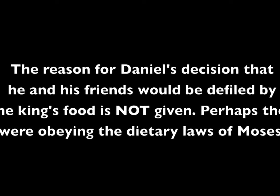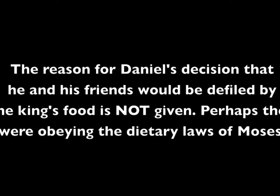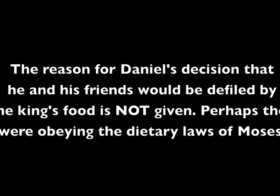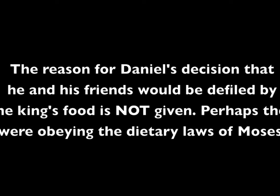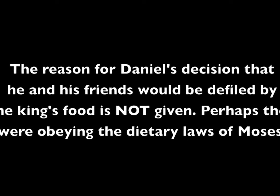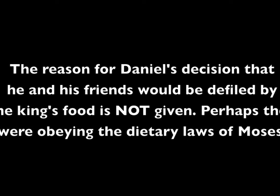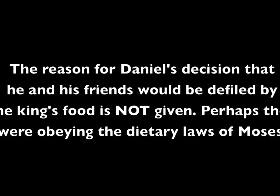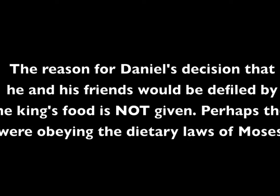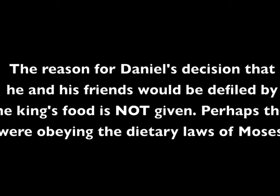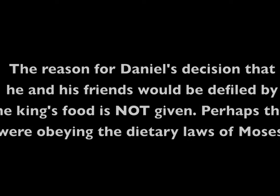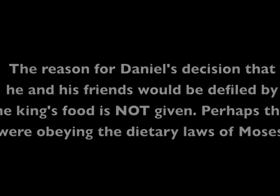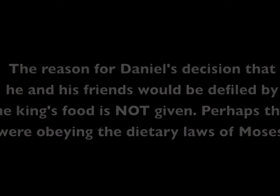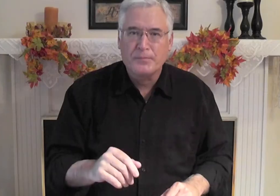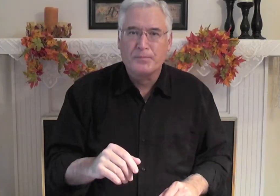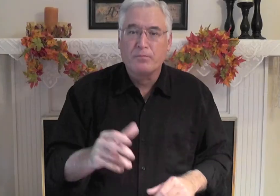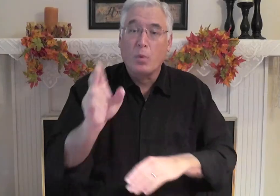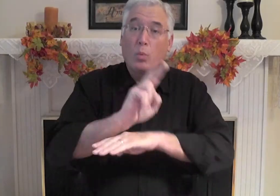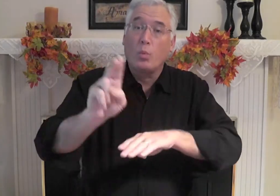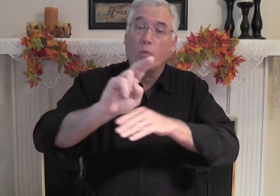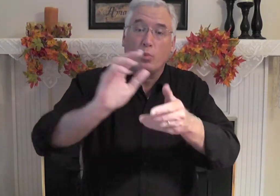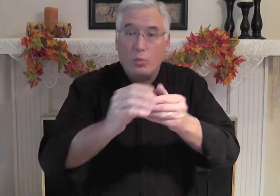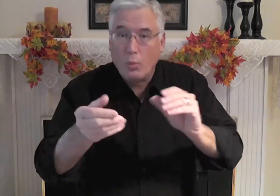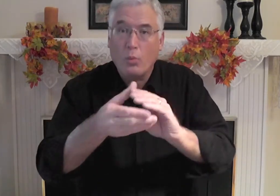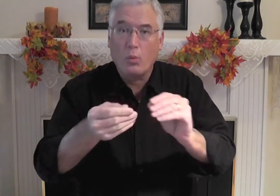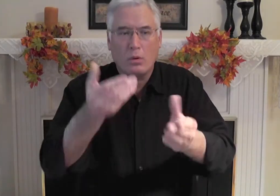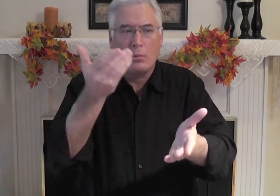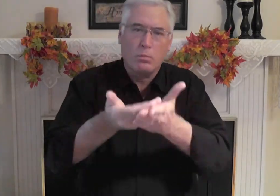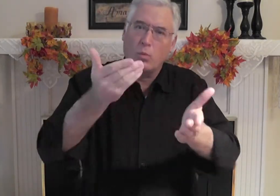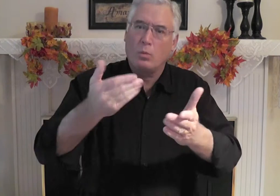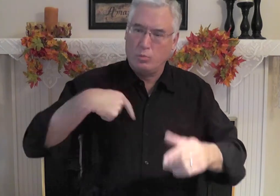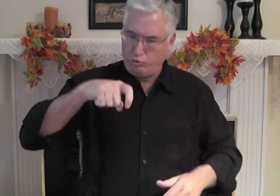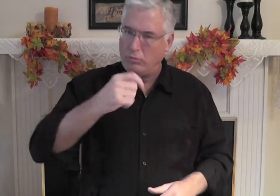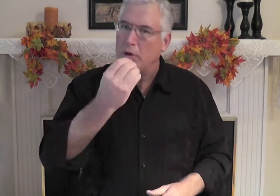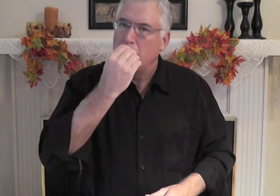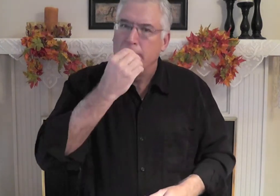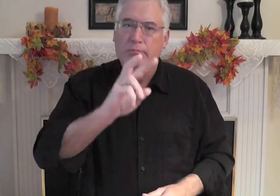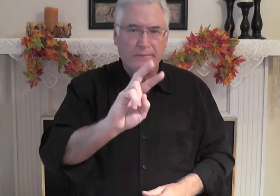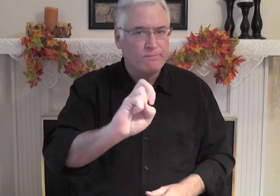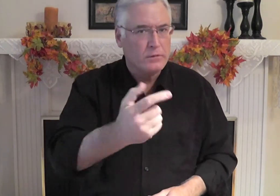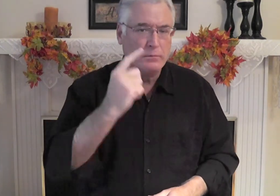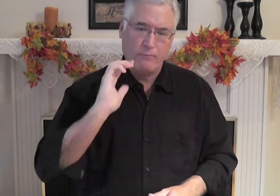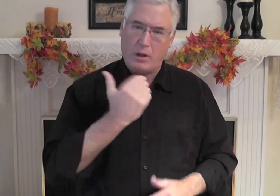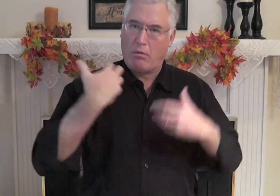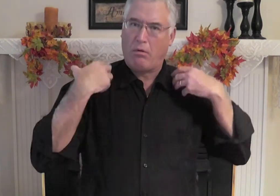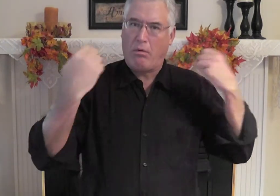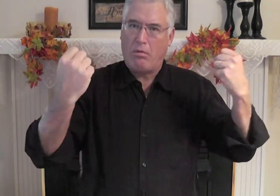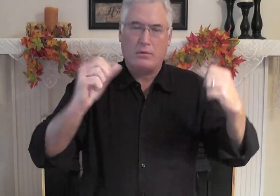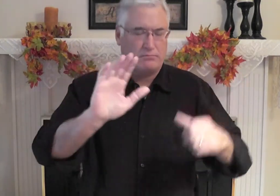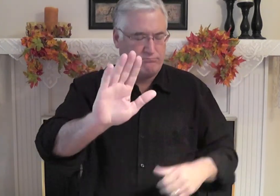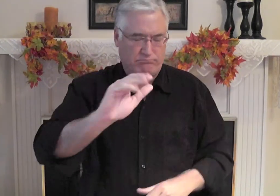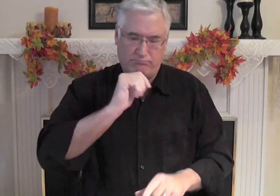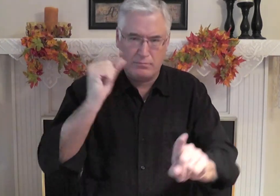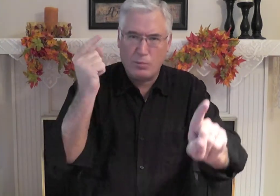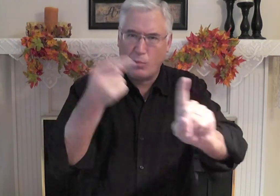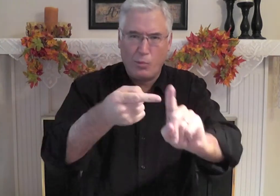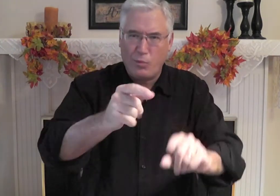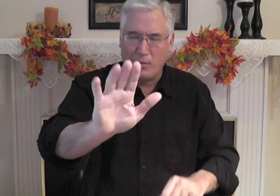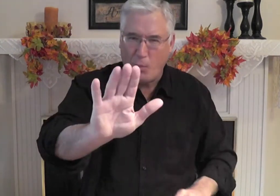the dietary laws of Moses. It is using this story to prove that we should eat vegetables for our health. Is that true? No, that's